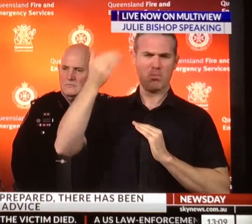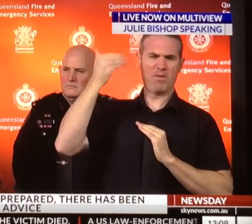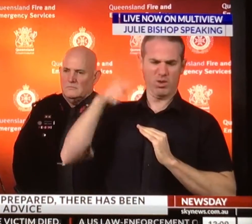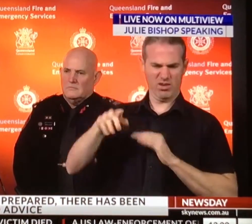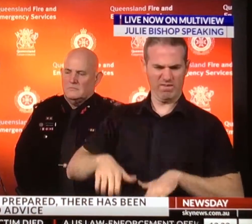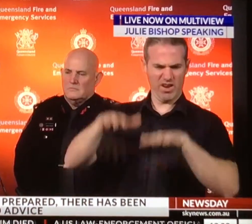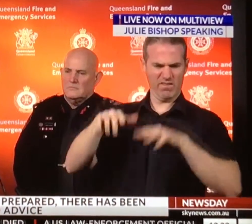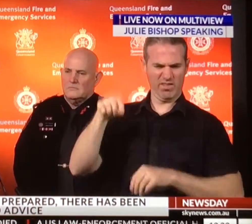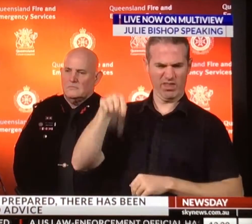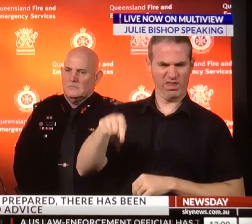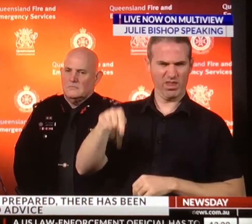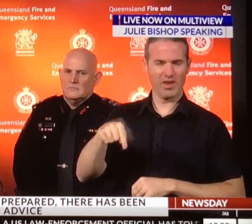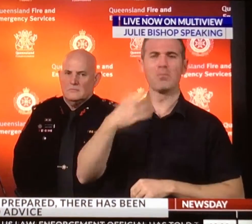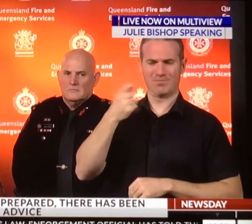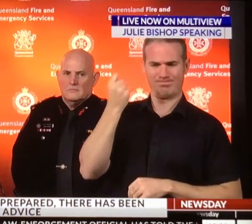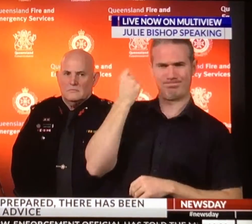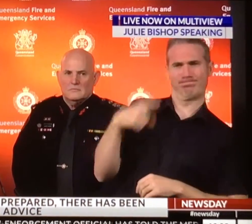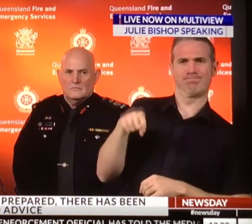just a common sense approach.